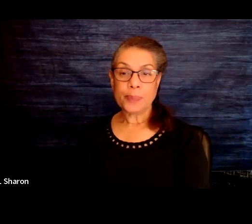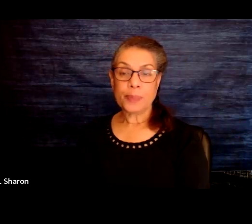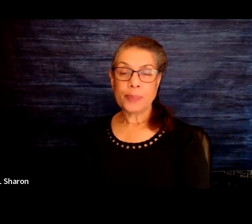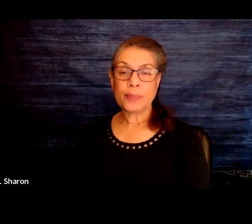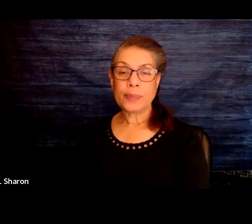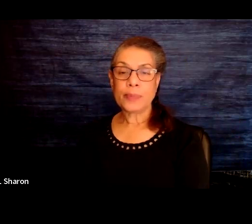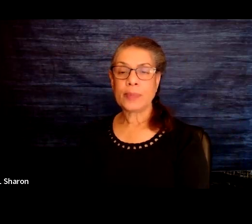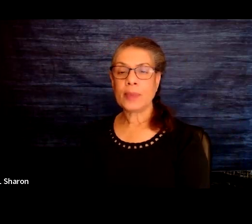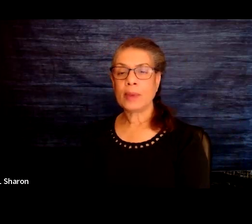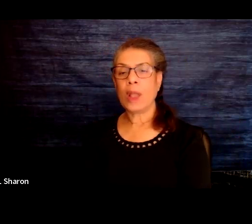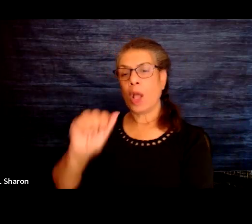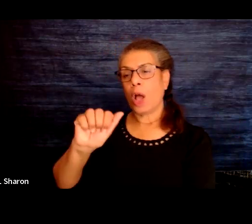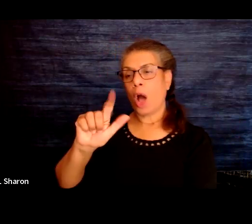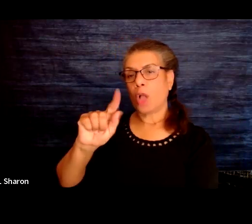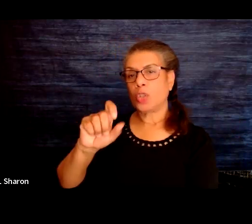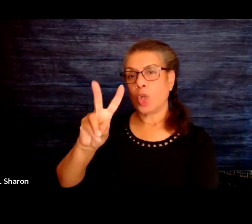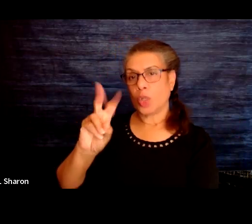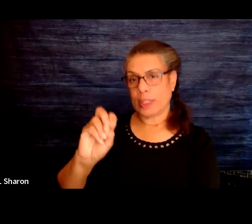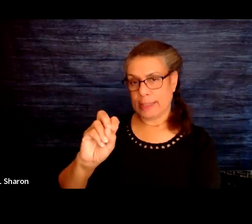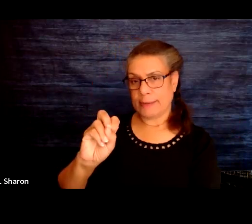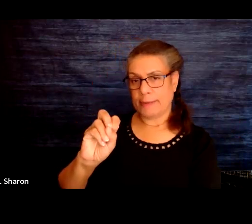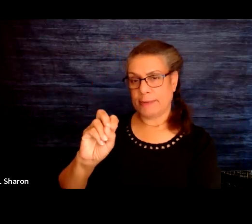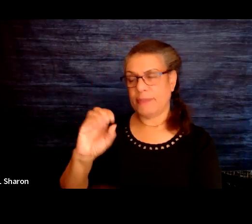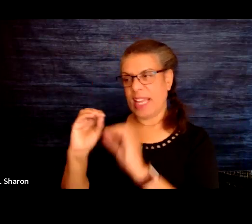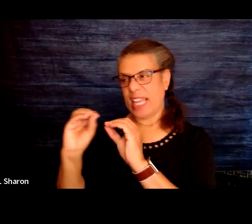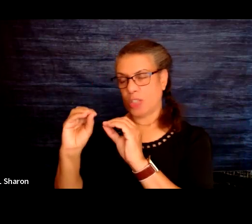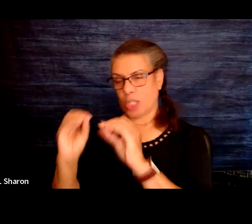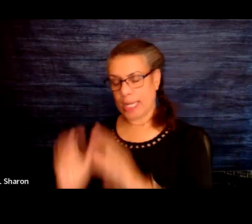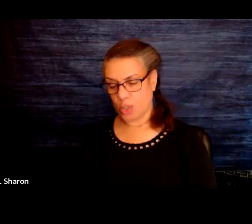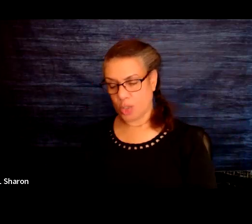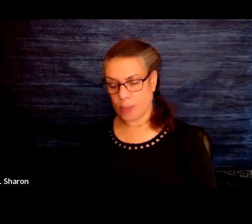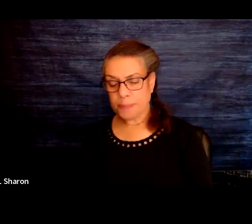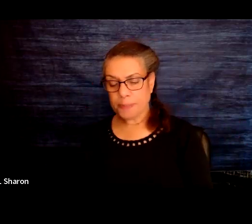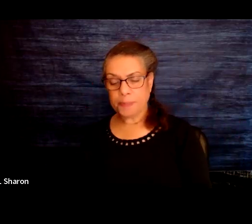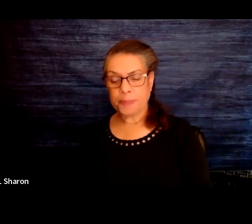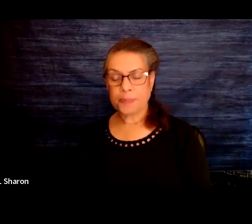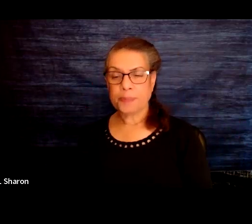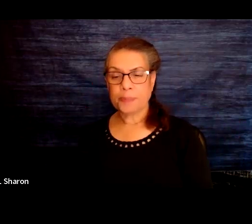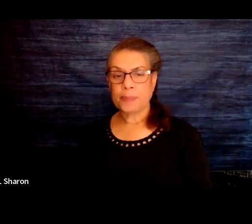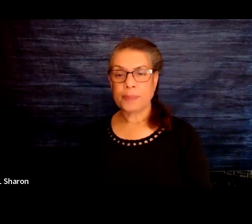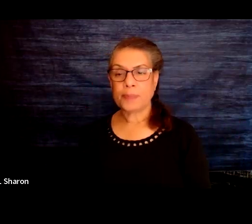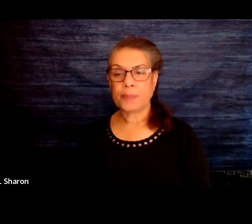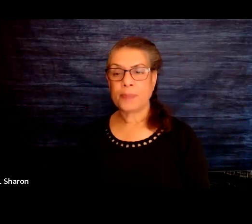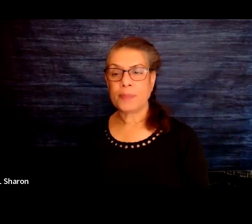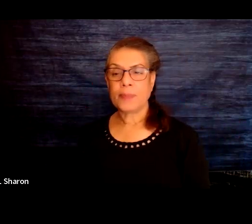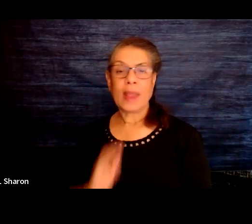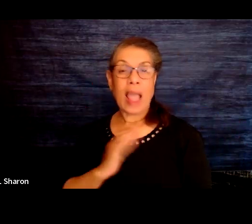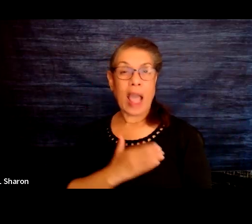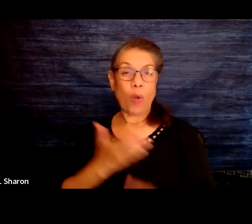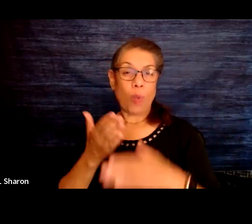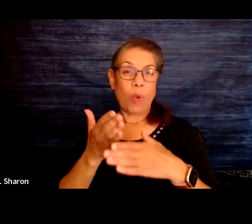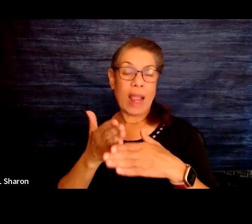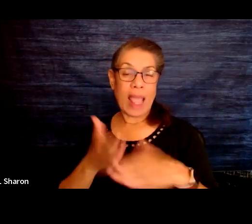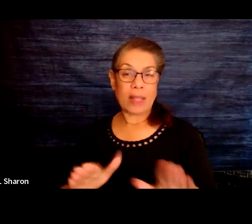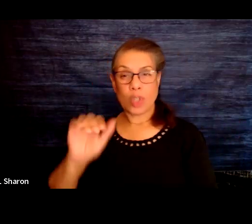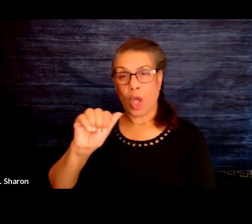In the alternative education space, and Principal Helfat can talk to this more specifically than I can, our average